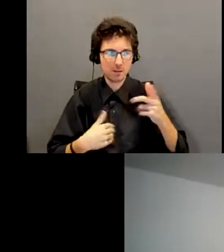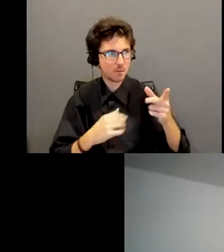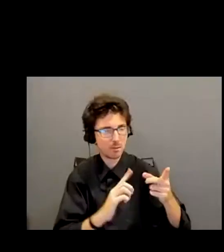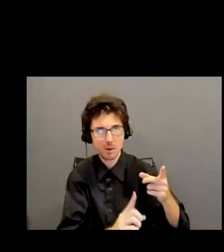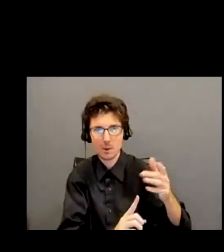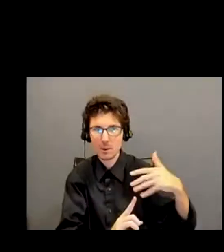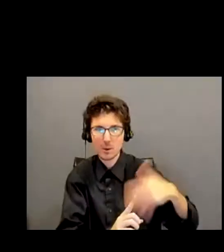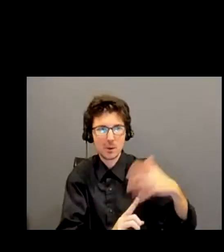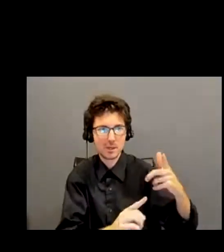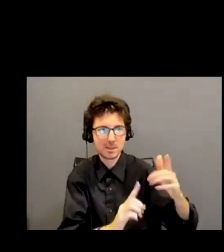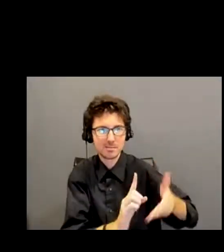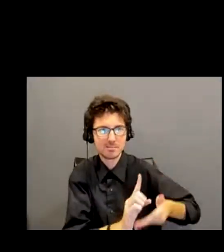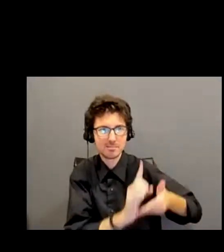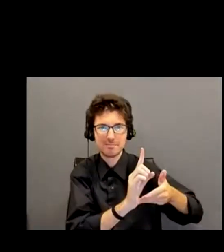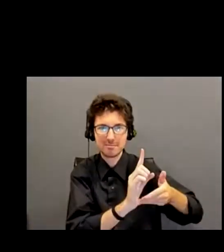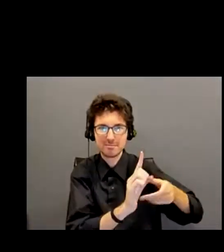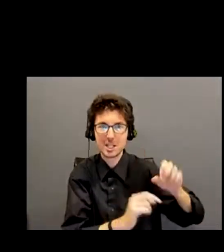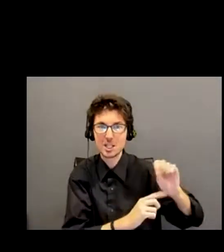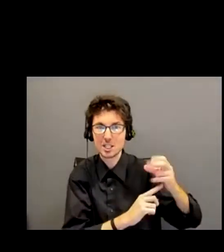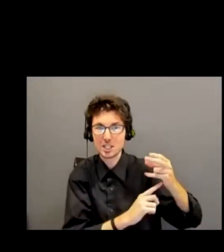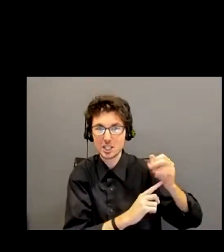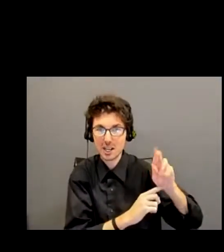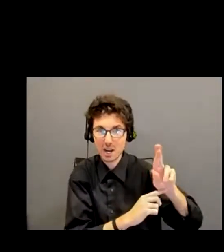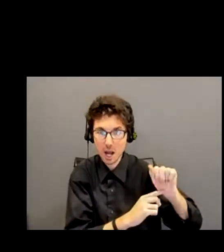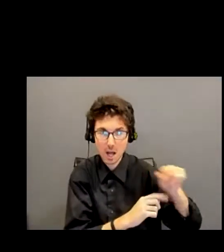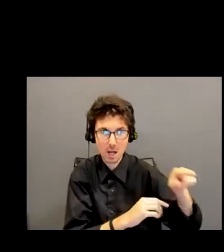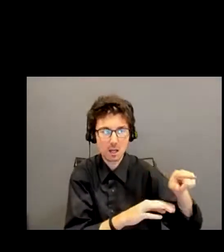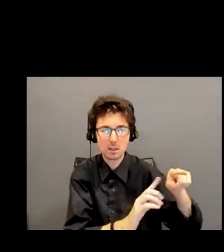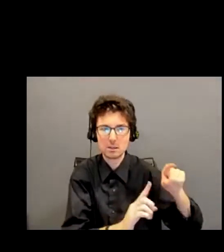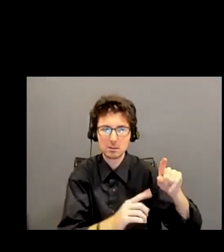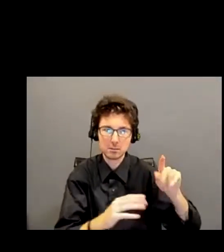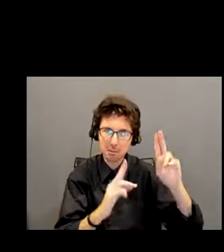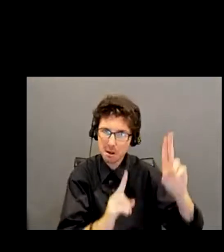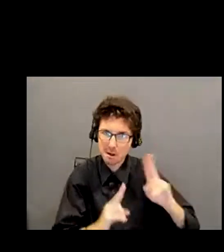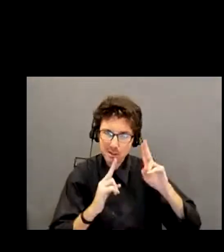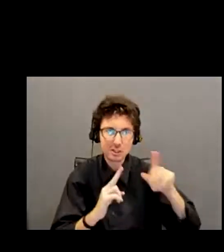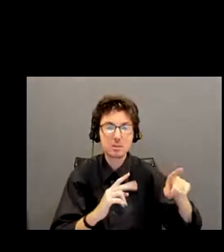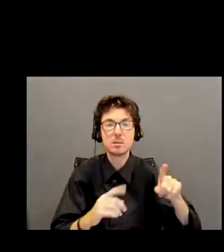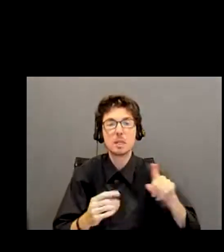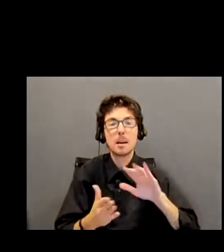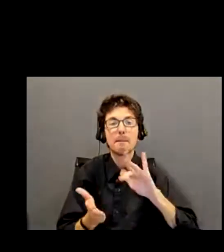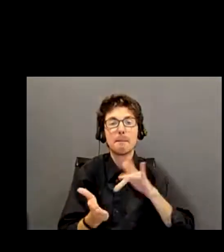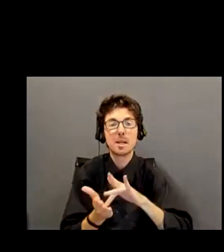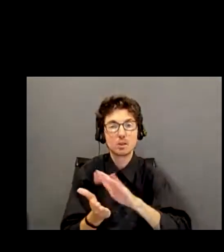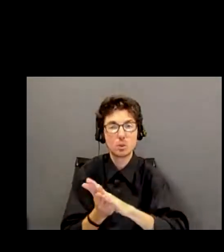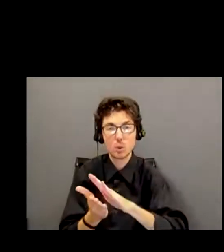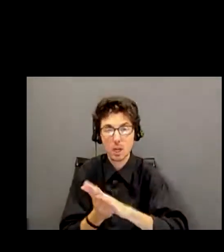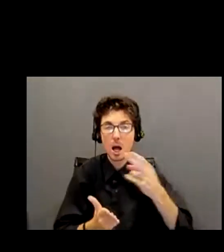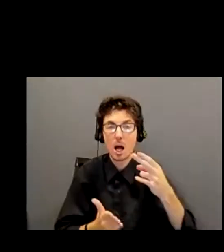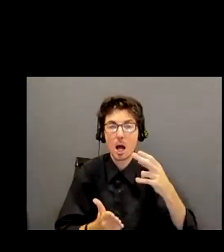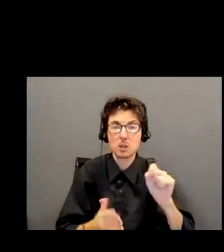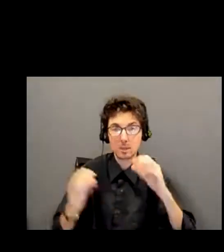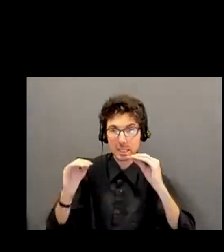Ms. Shira Senesh. Shira is a high school and a middle school English teacher in Ironi Hay in